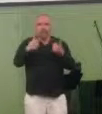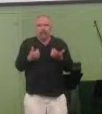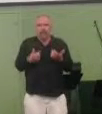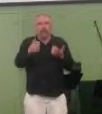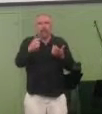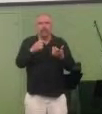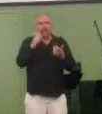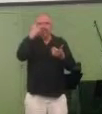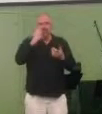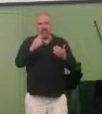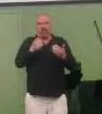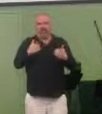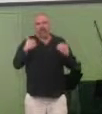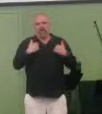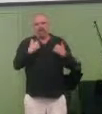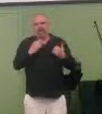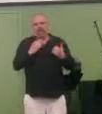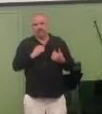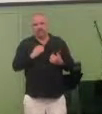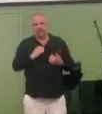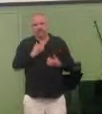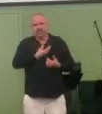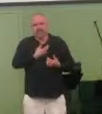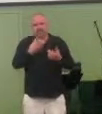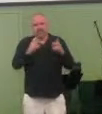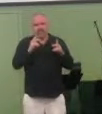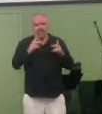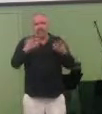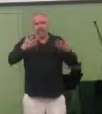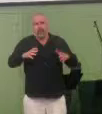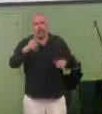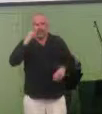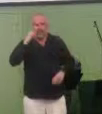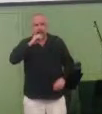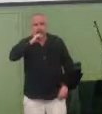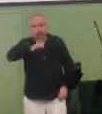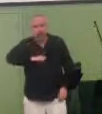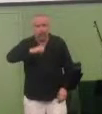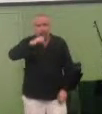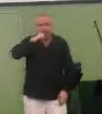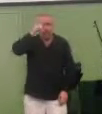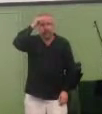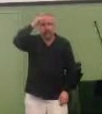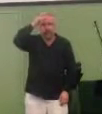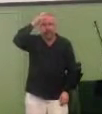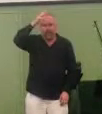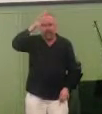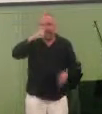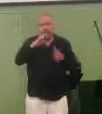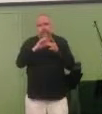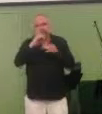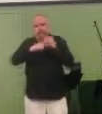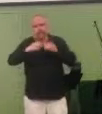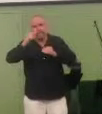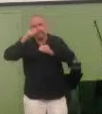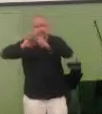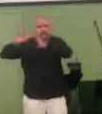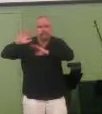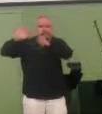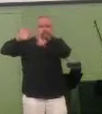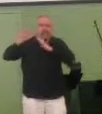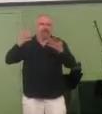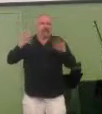80s. At the risk of sounding like a toothless grandpa running my gums about the kids these days, I have to make this